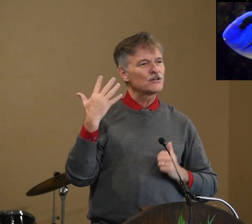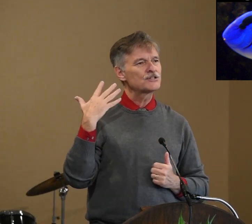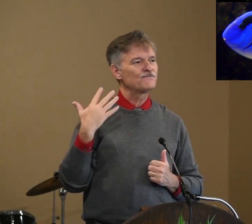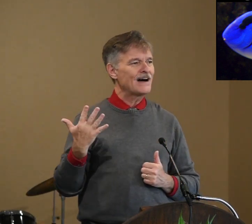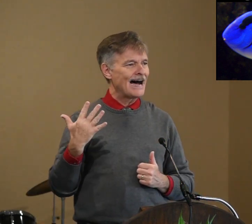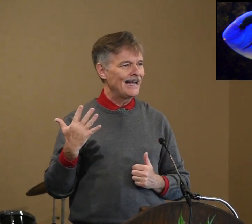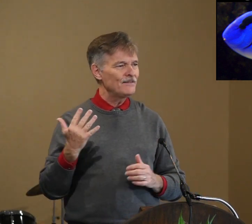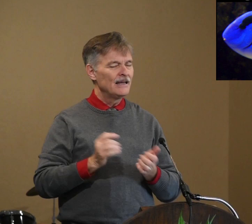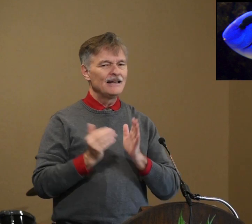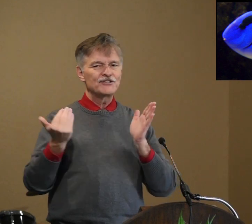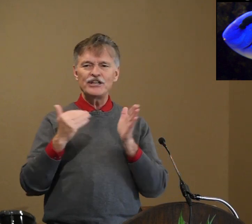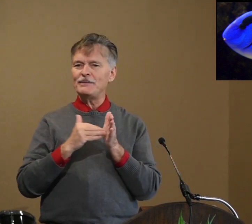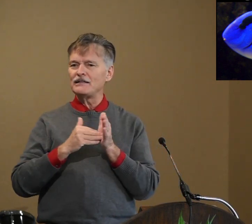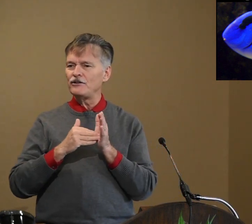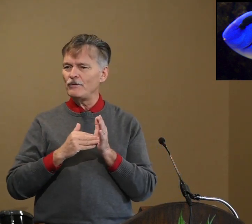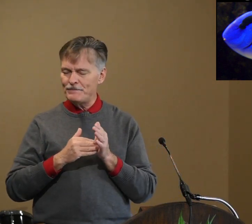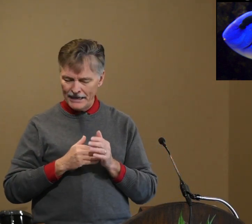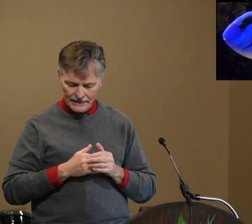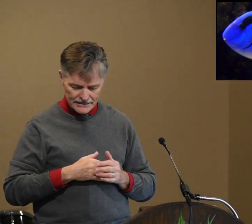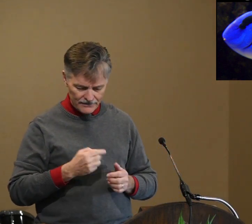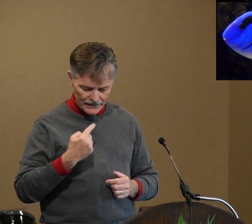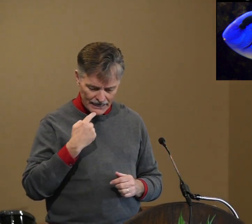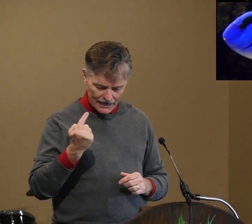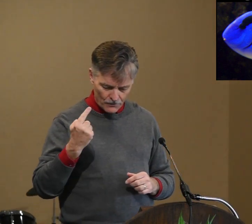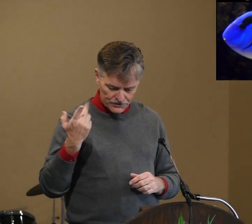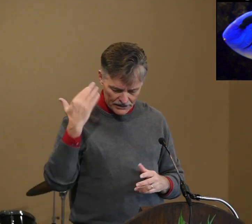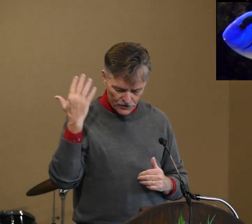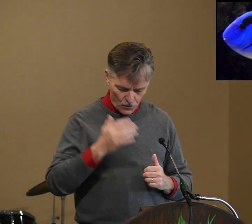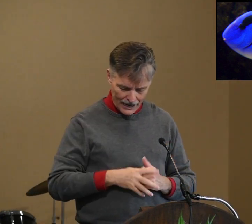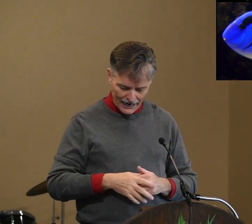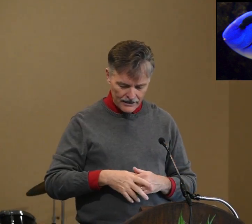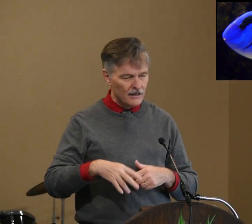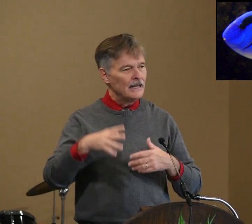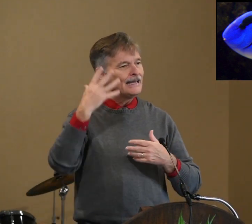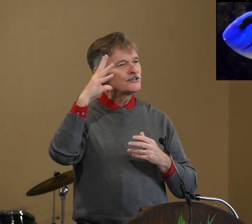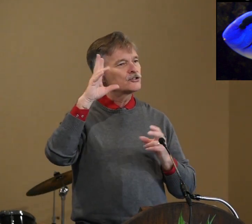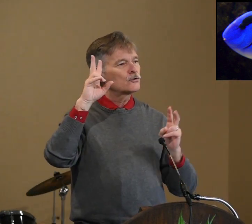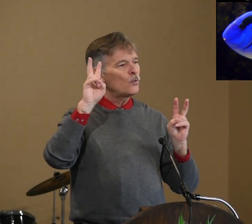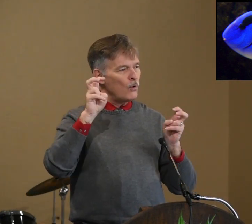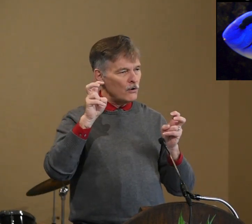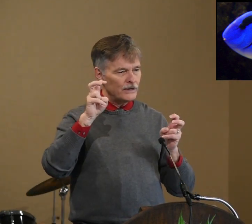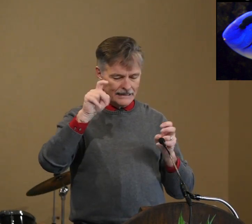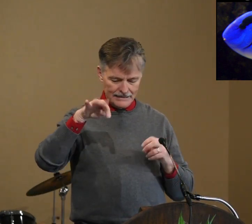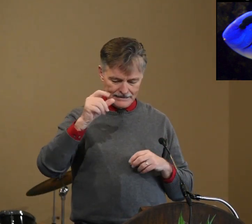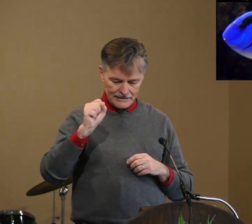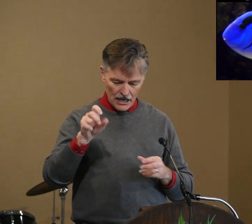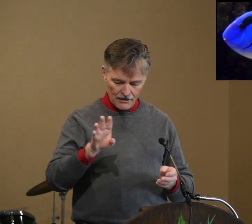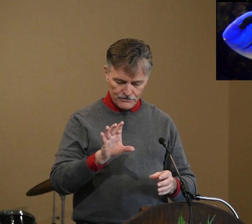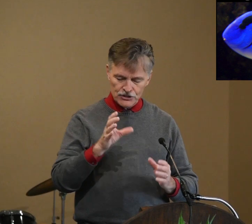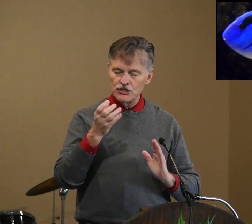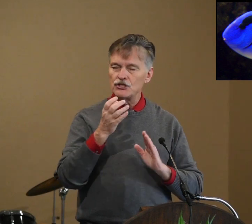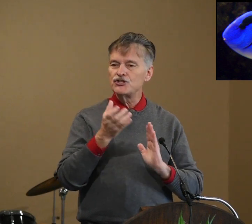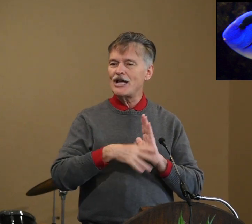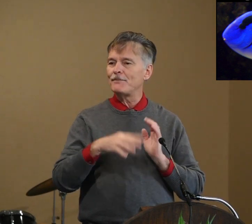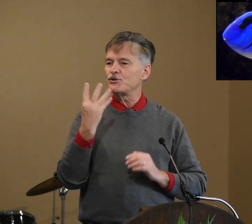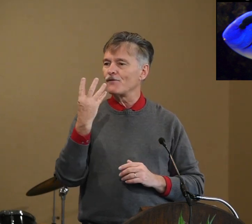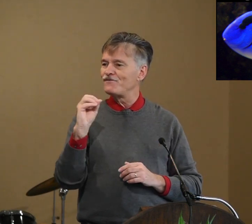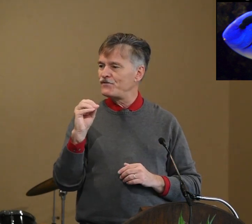verse 5. It's going to be a little repetitive, and I will tell you why. It's quoting Psalms chapter